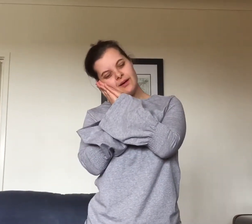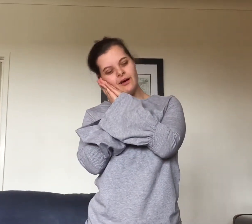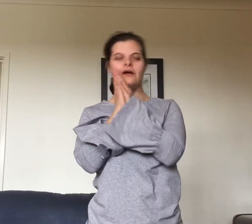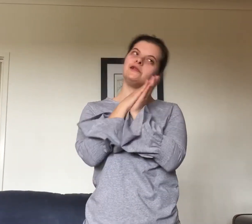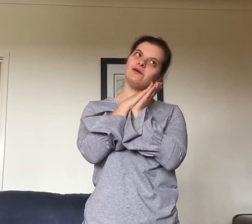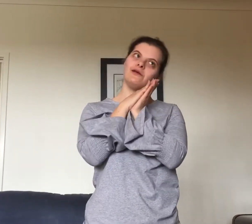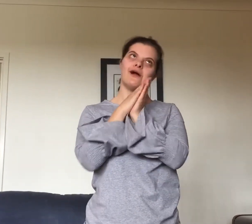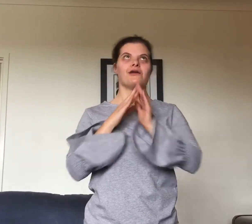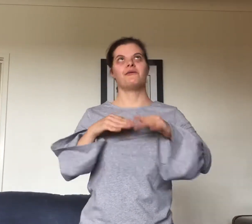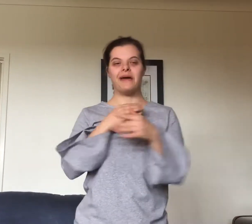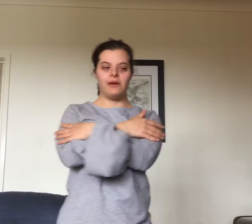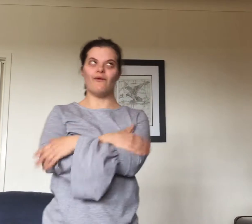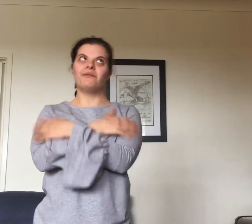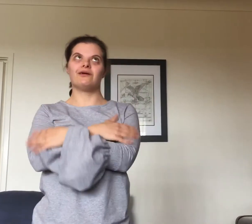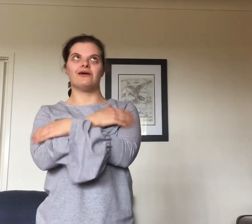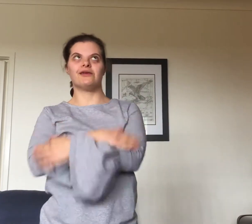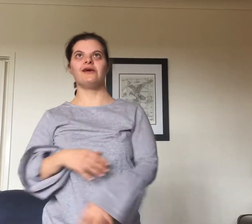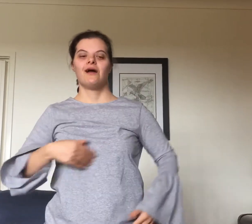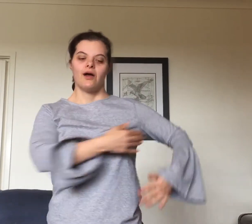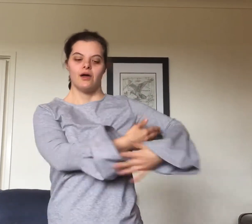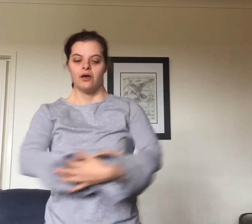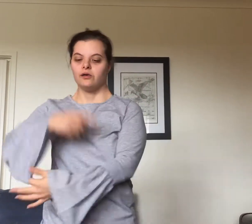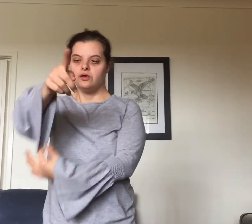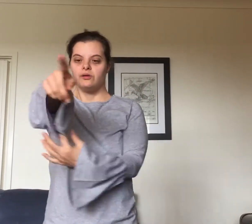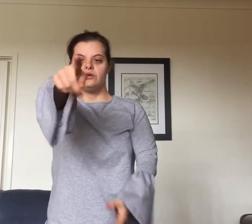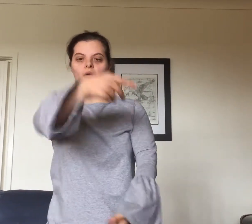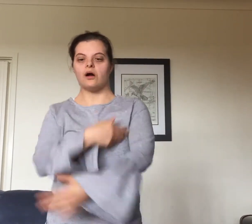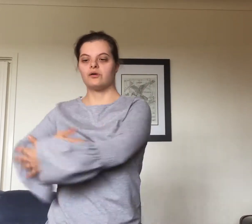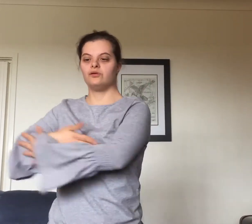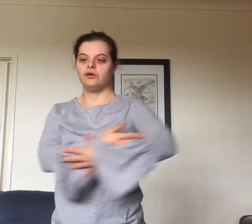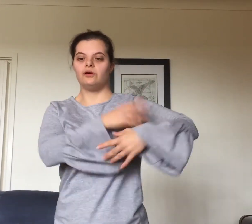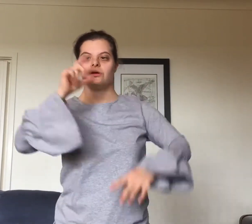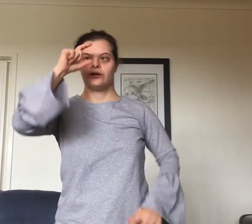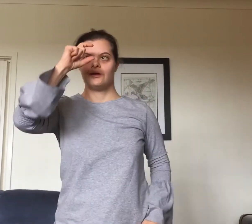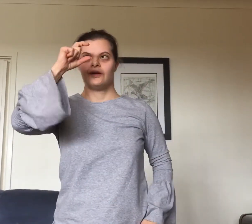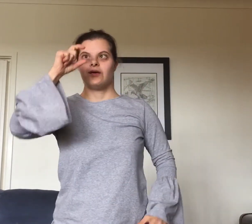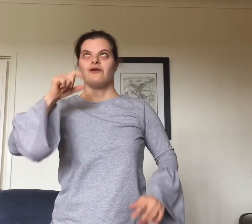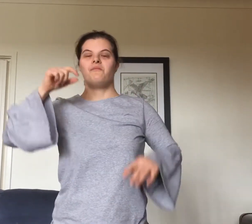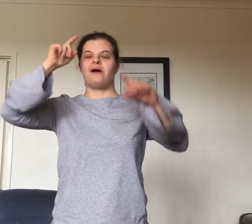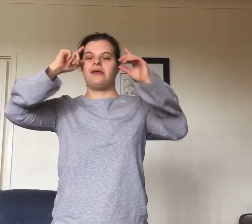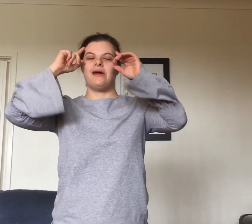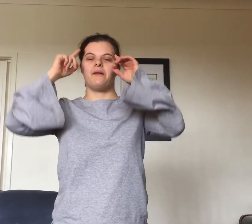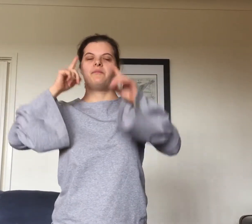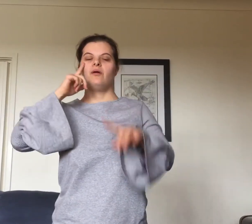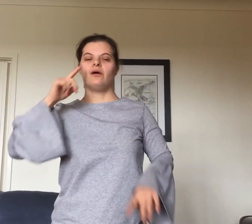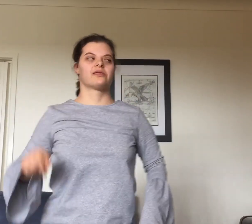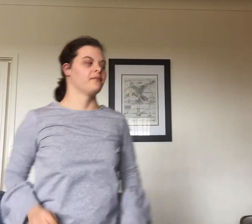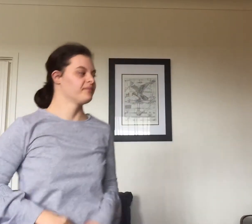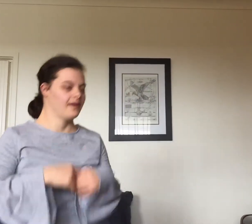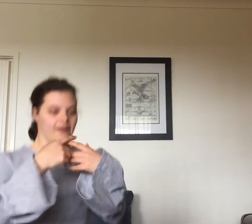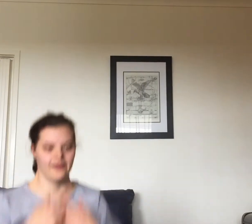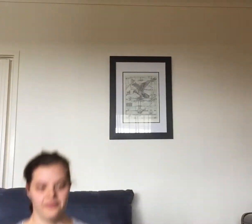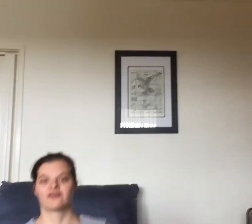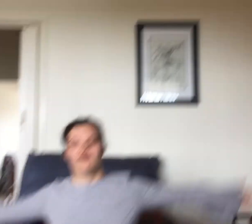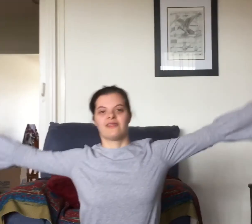Achoo, achoo. You make me woman cosy, you rock, cool dude, you have brown hair, blue eyes, in this glass.